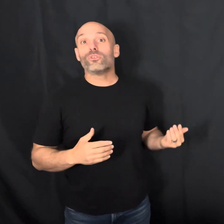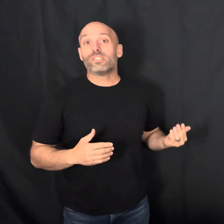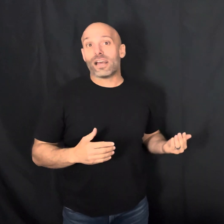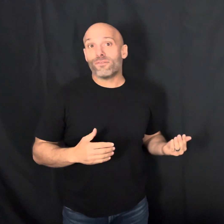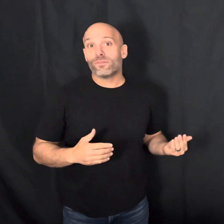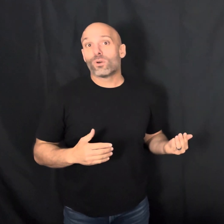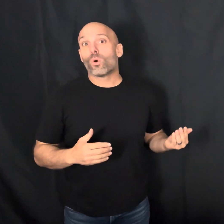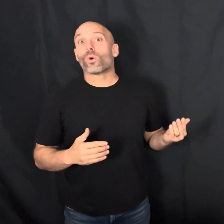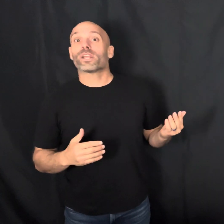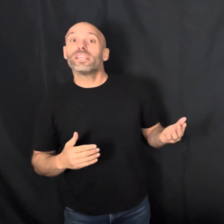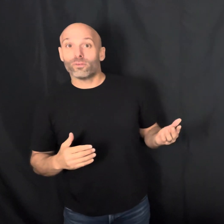deaf or hearing?